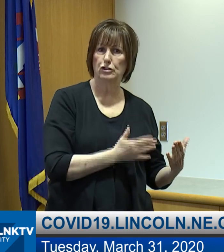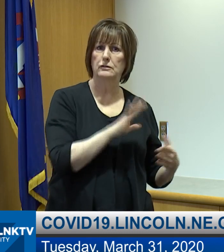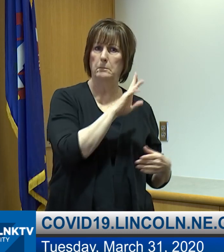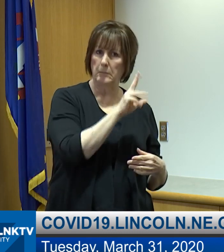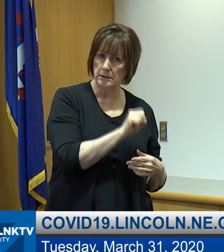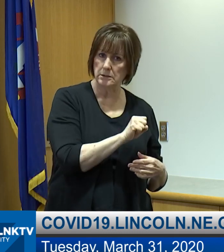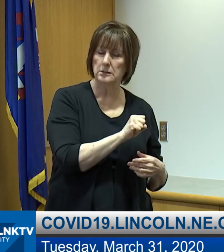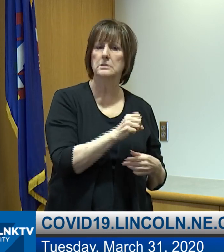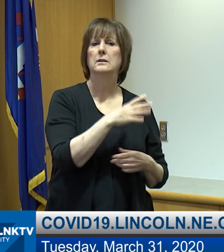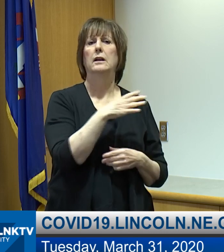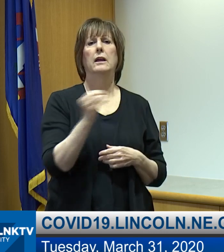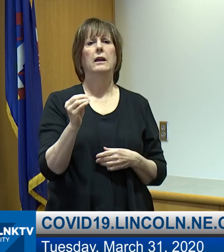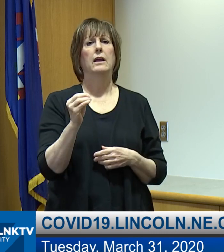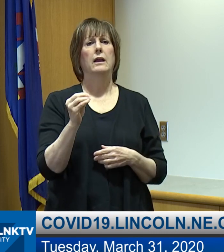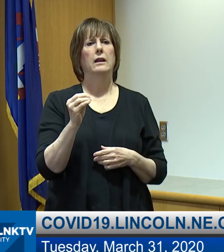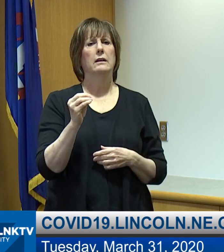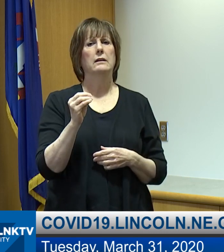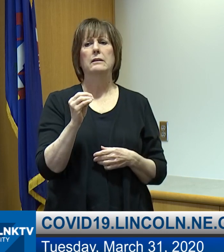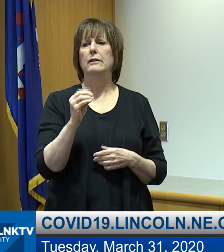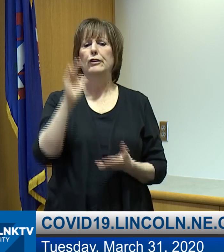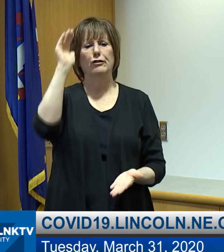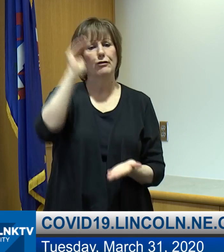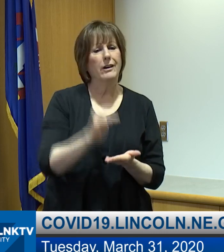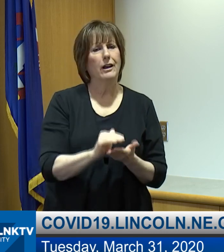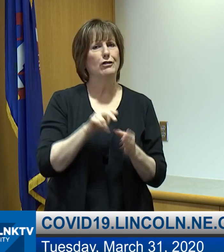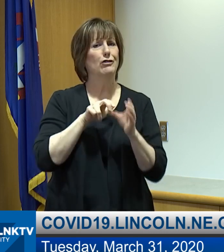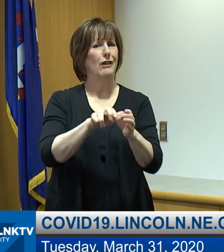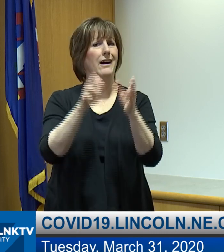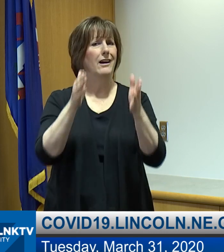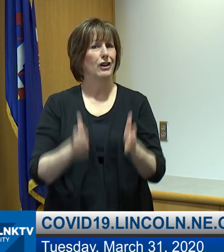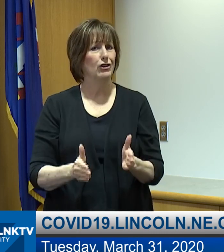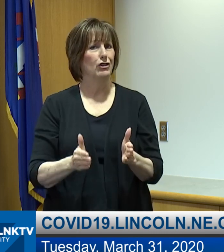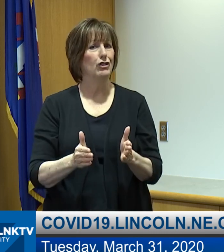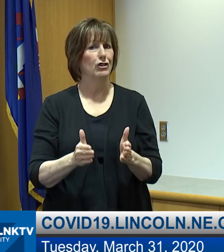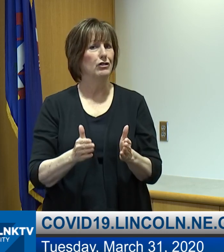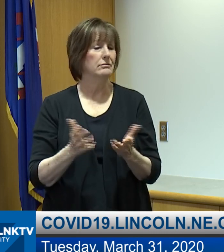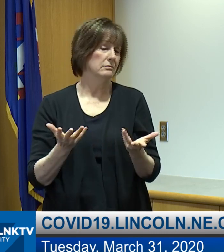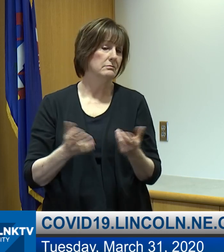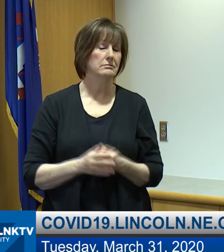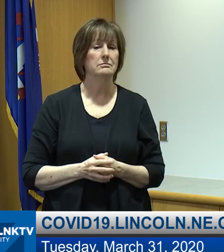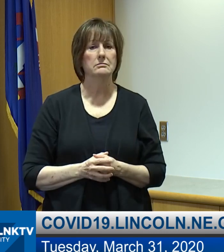and also accommodate the reduction in the passengers that we are carrying.